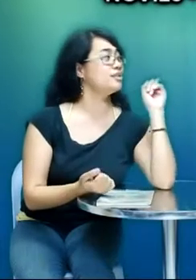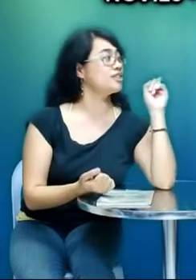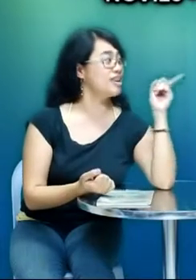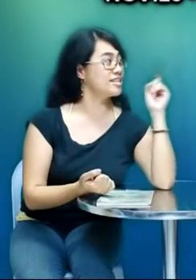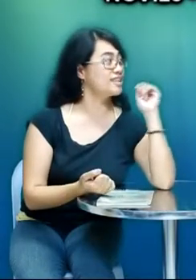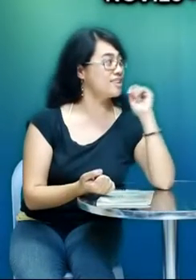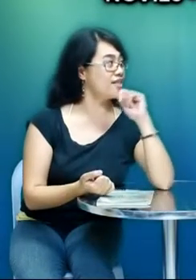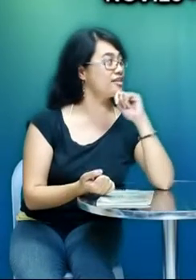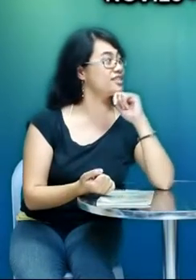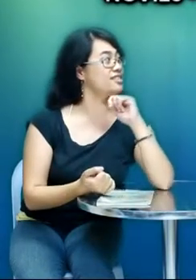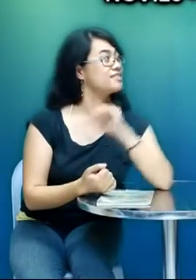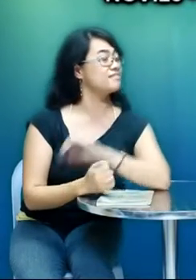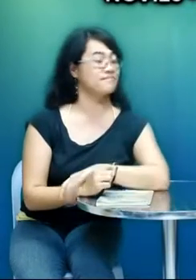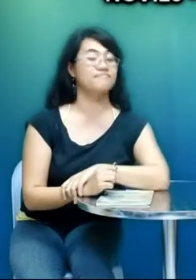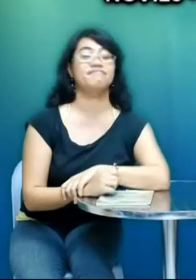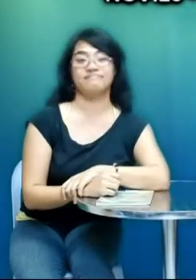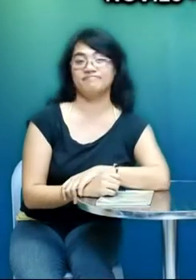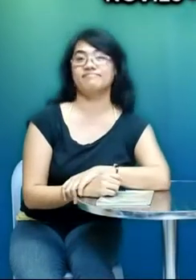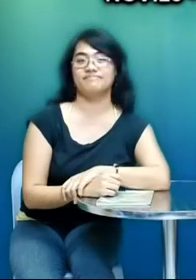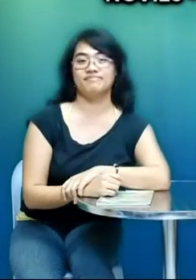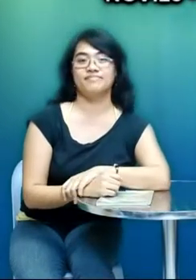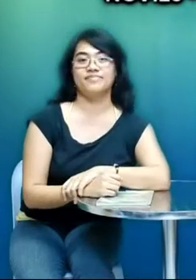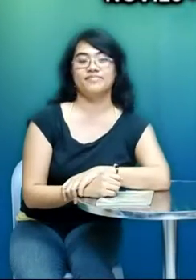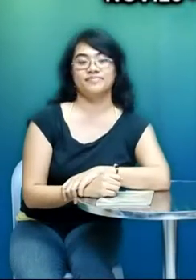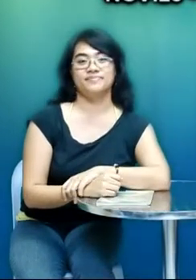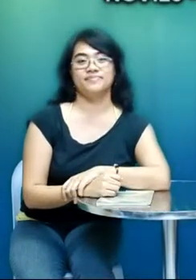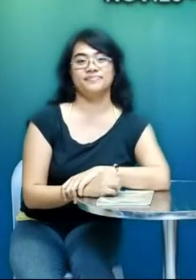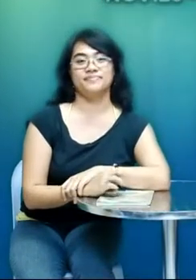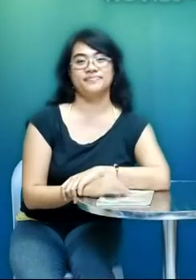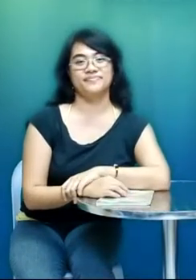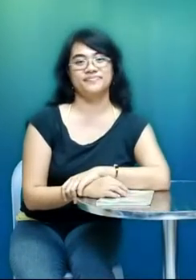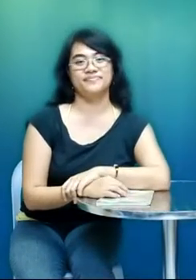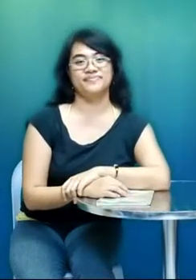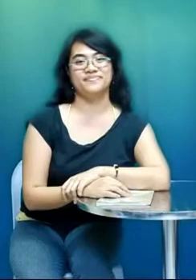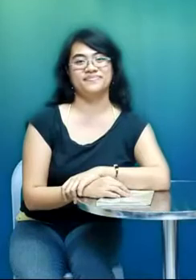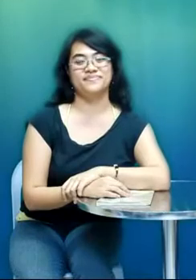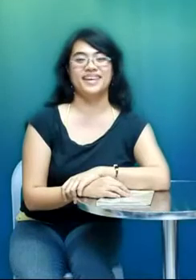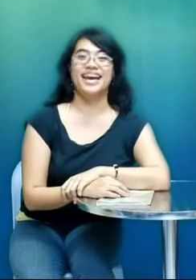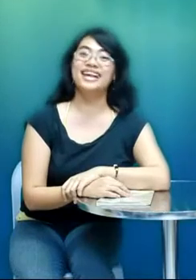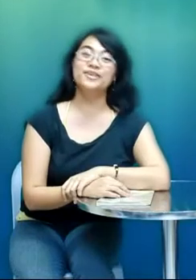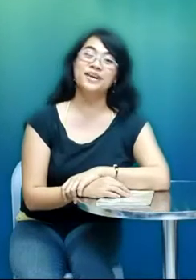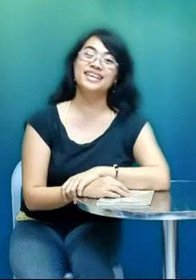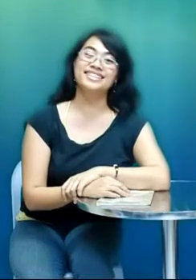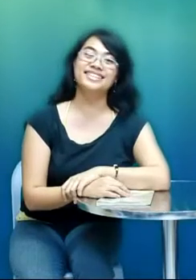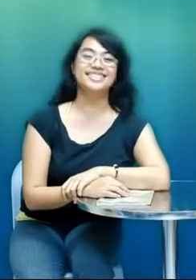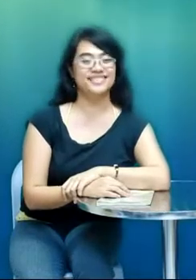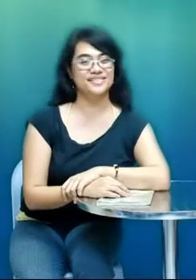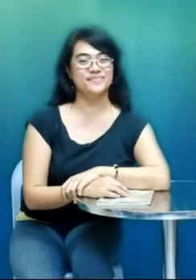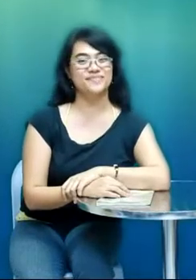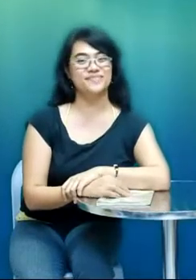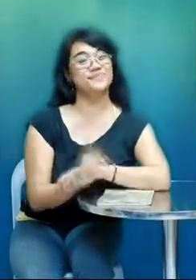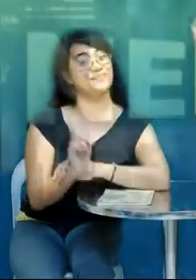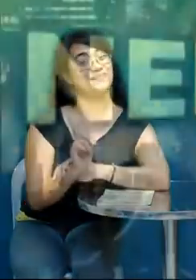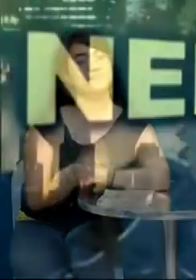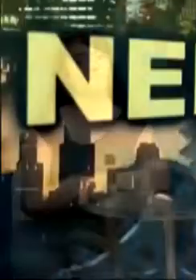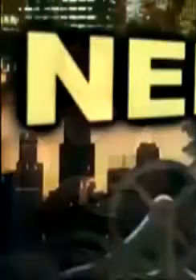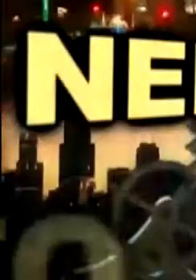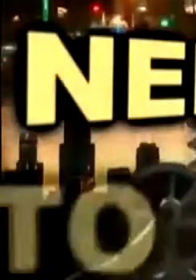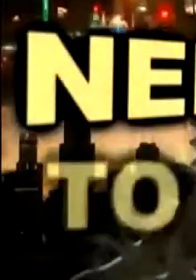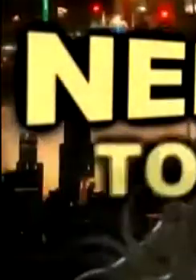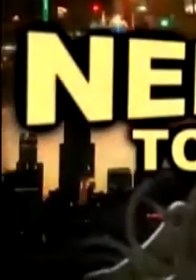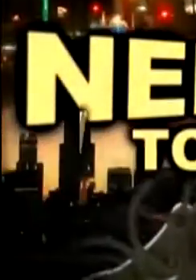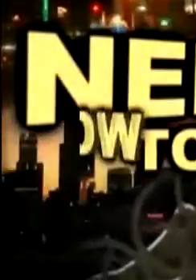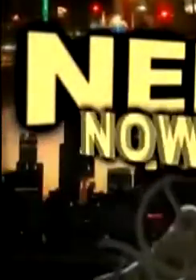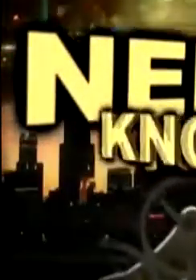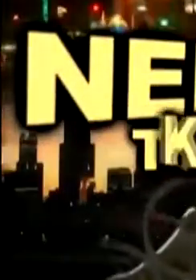do contact the office for more information. That's all for now. This is Mark and Gwen on Need to Know.